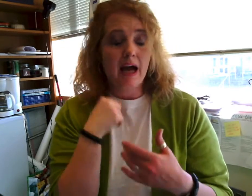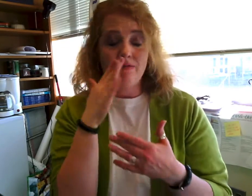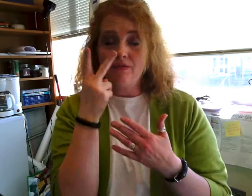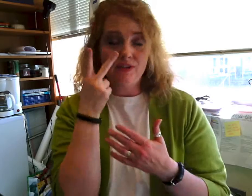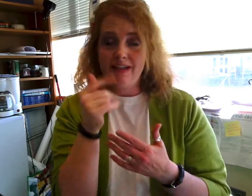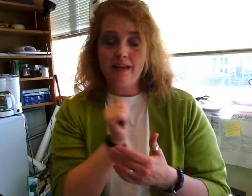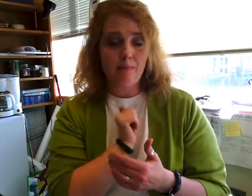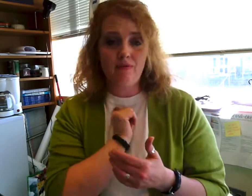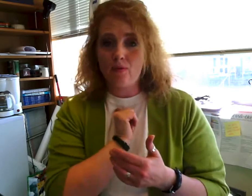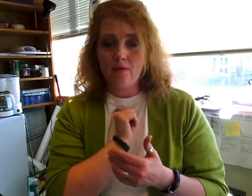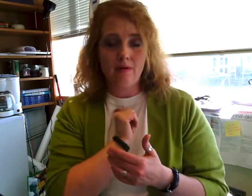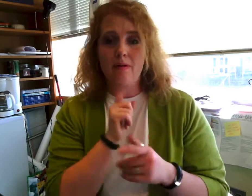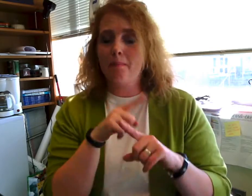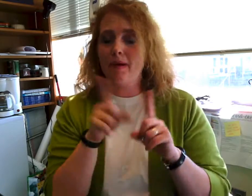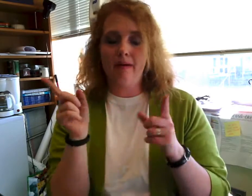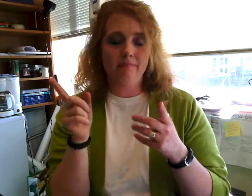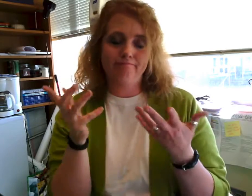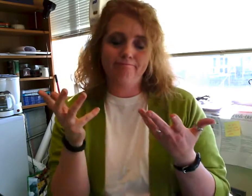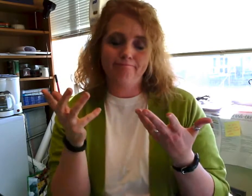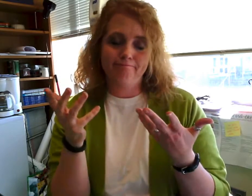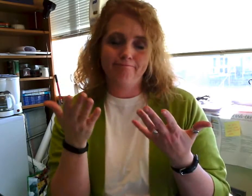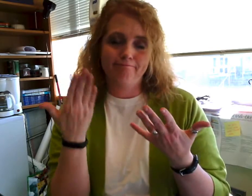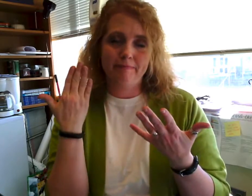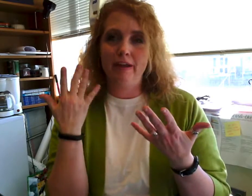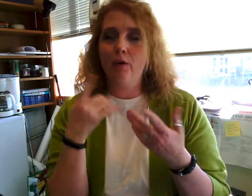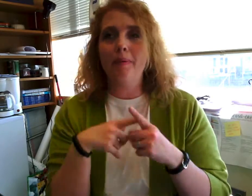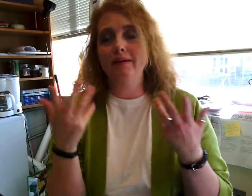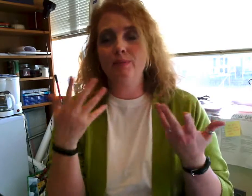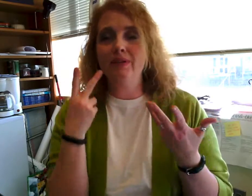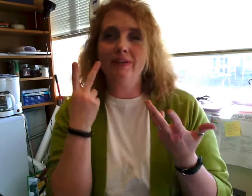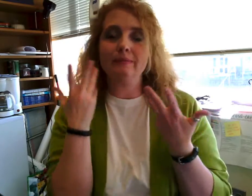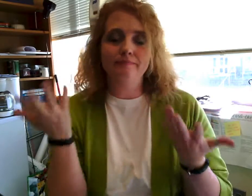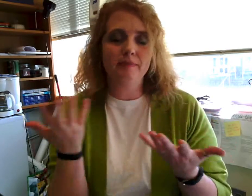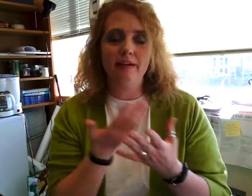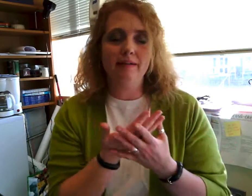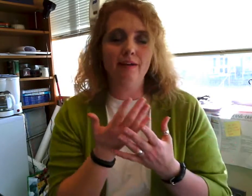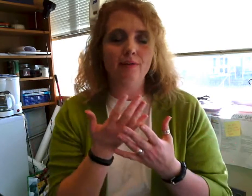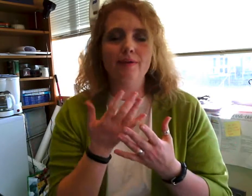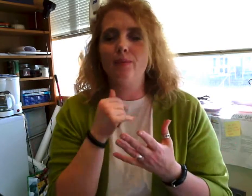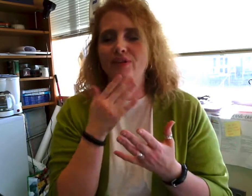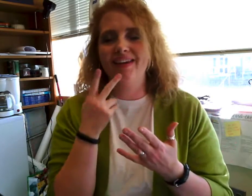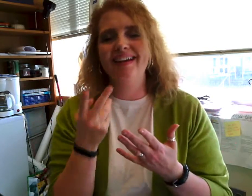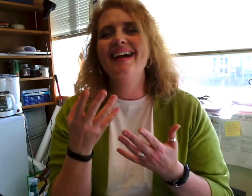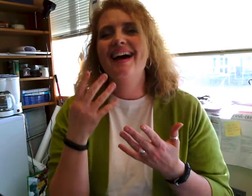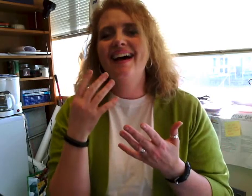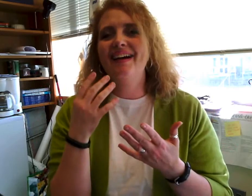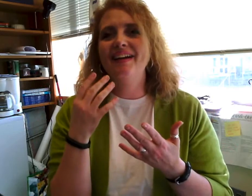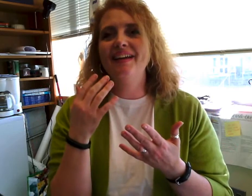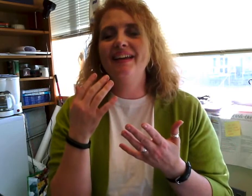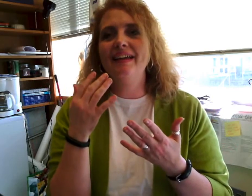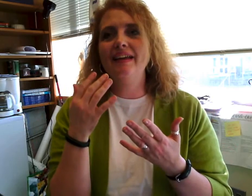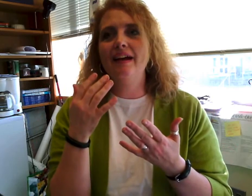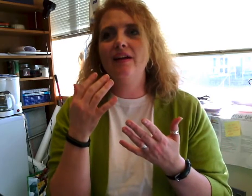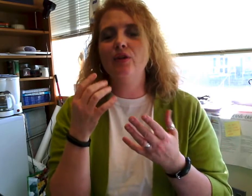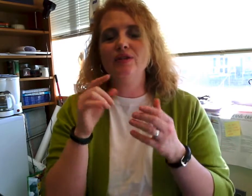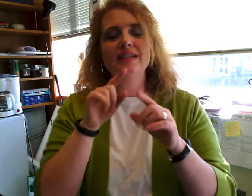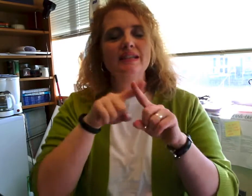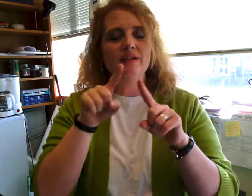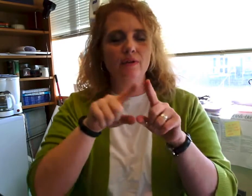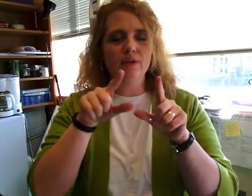I've never seen that before, but but we'll see. Not we'll see. There's